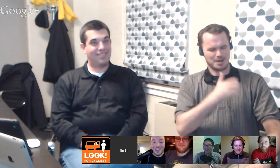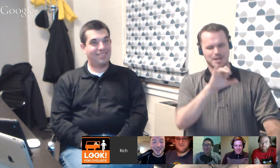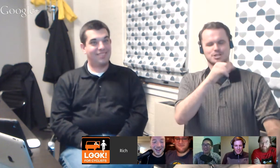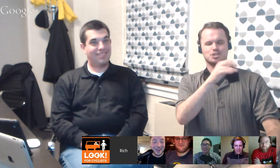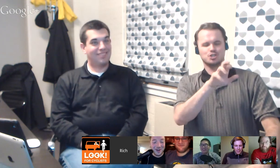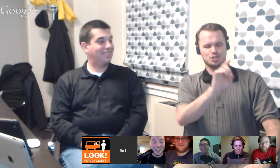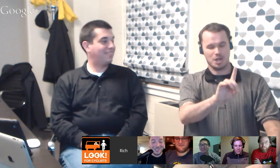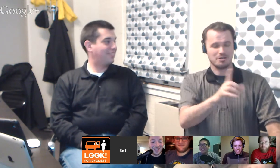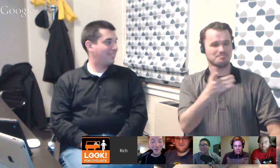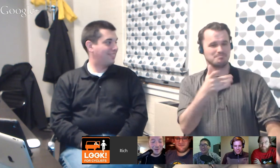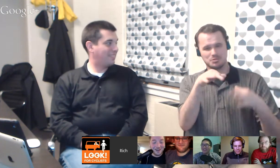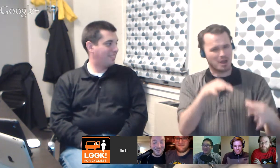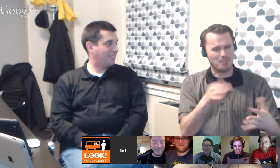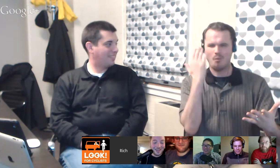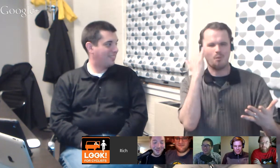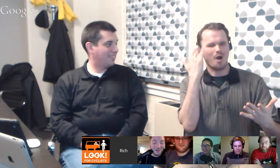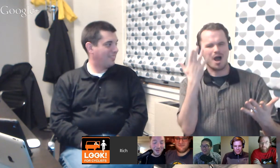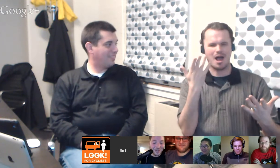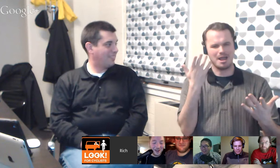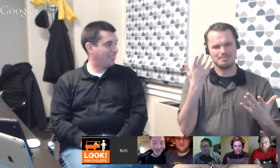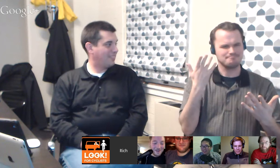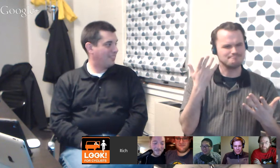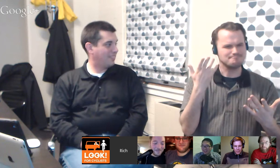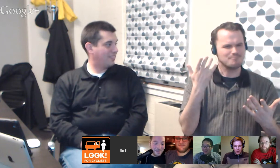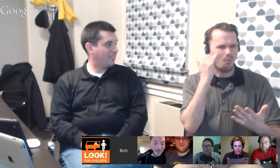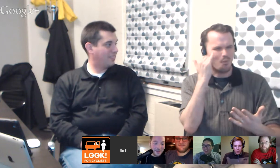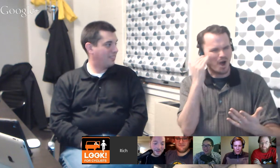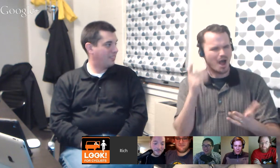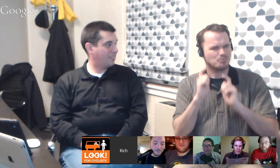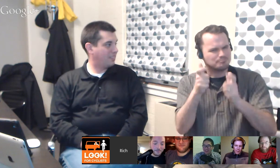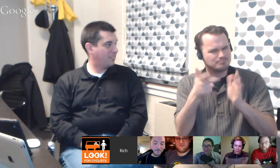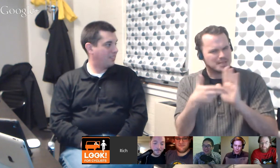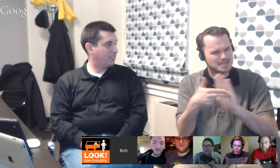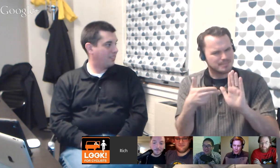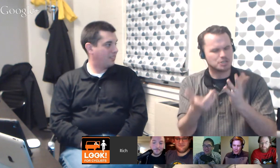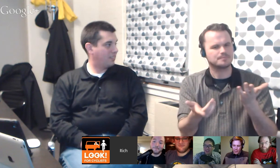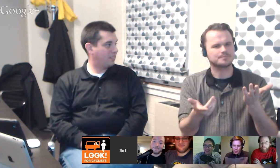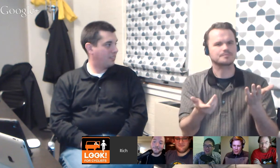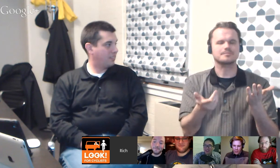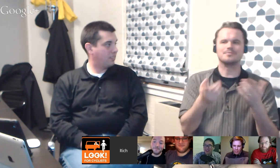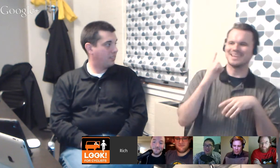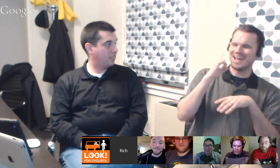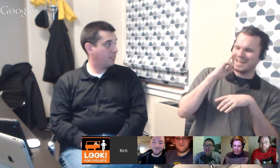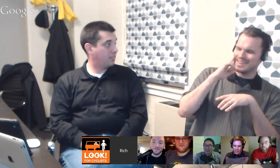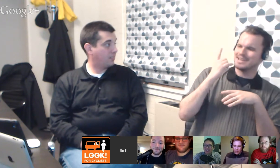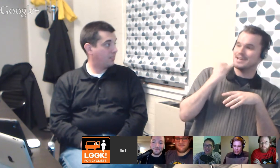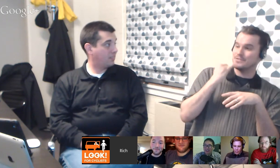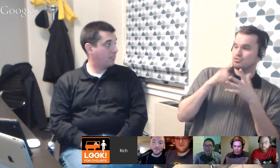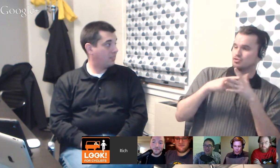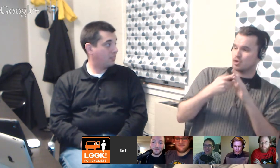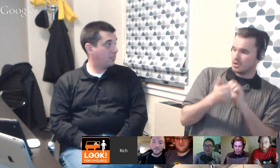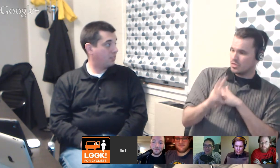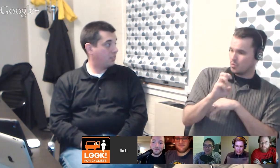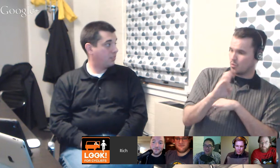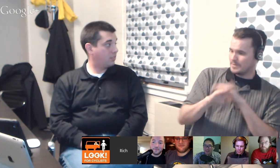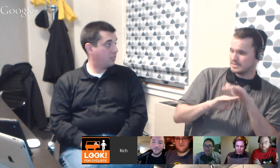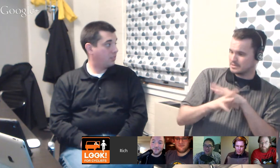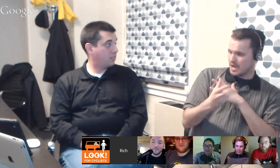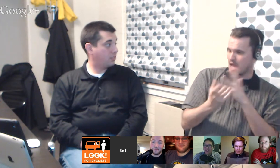Jared, why he was nominated for the developer shout-out? Well, I think if you just starting off with web accessibility and you